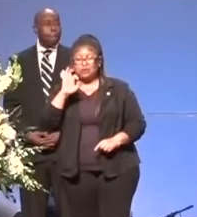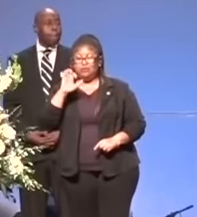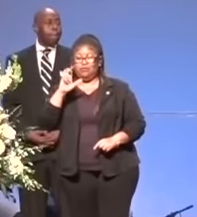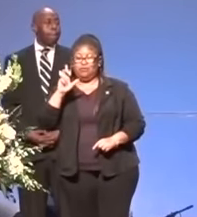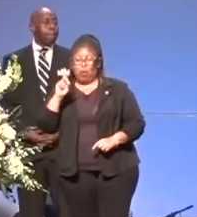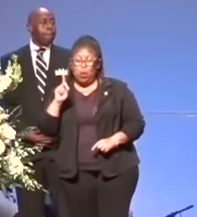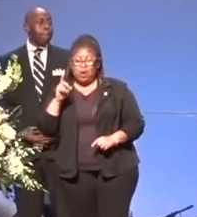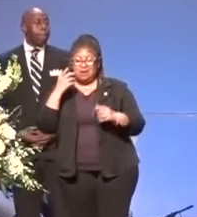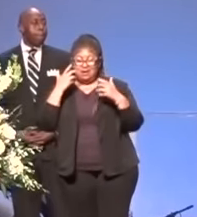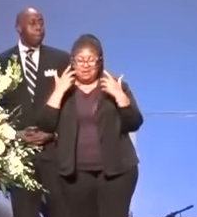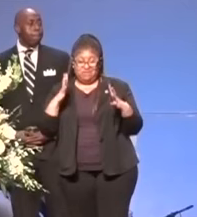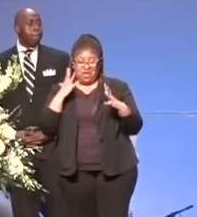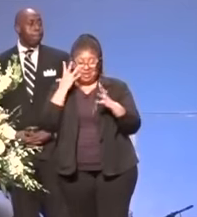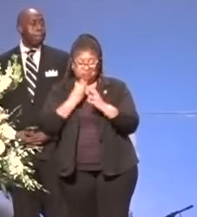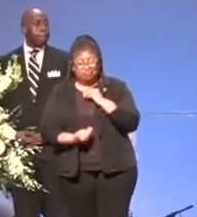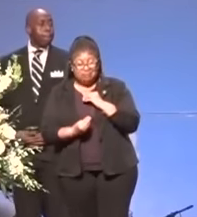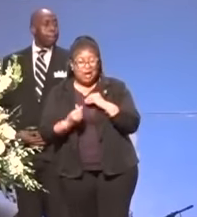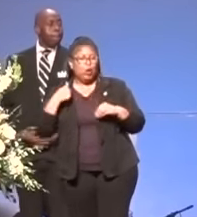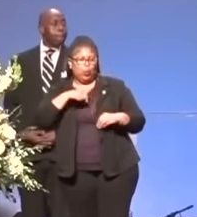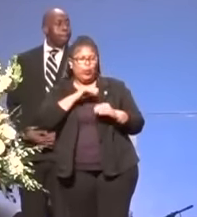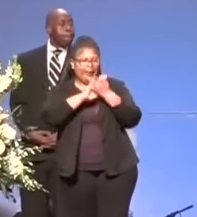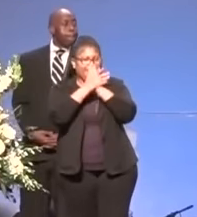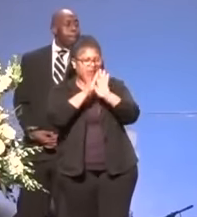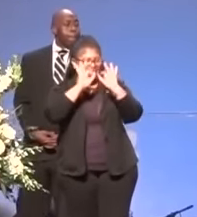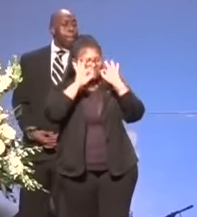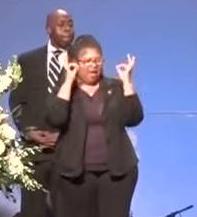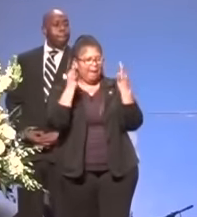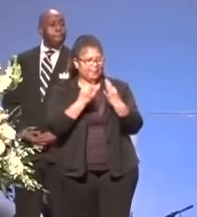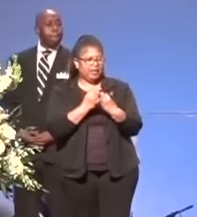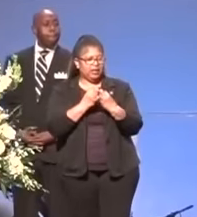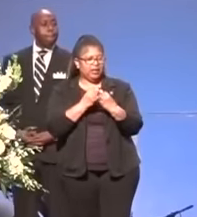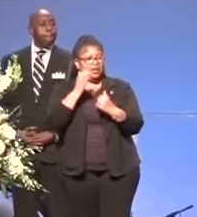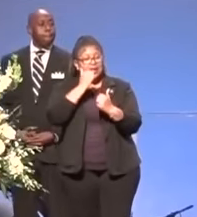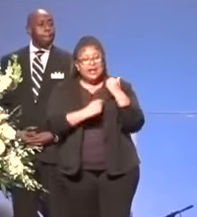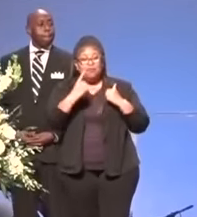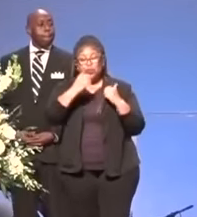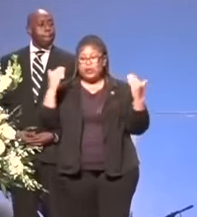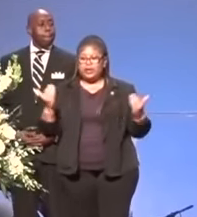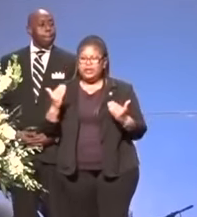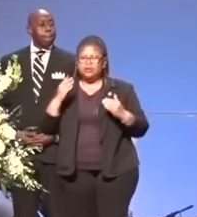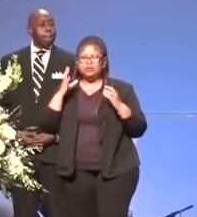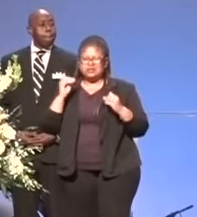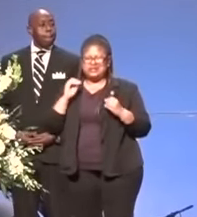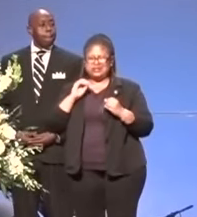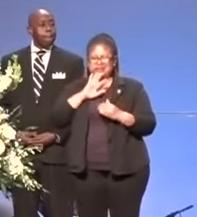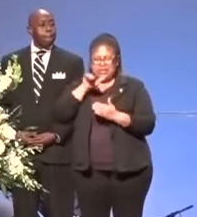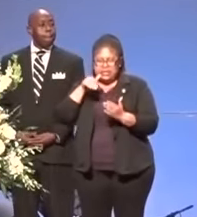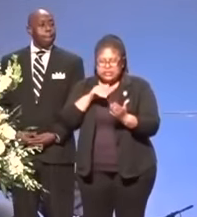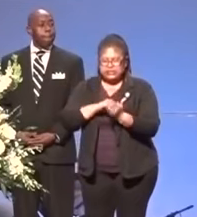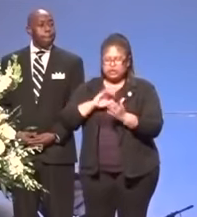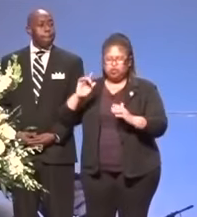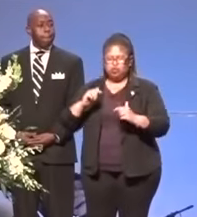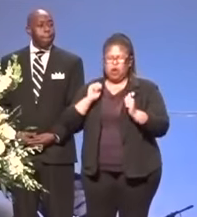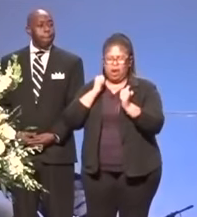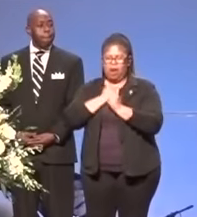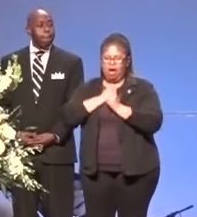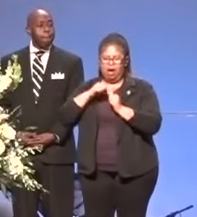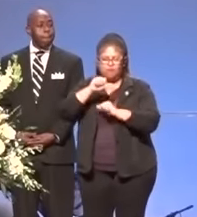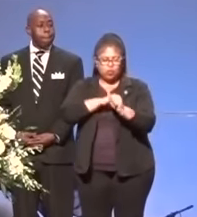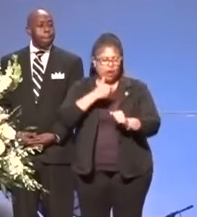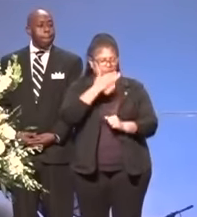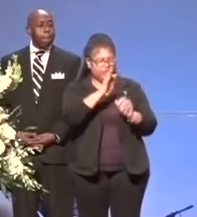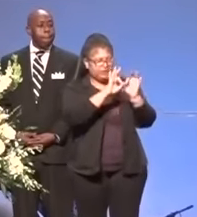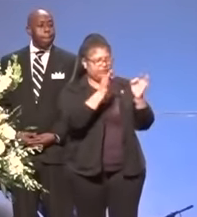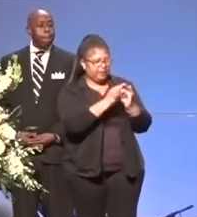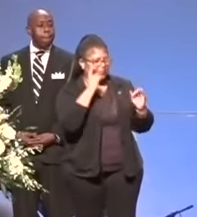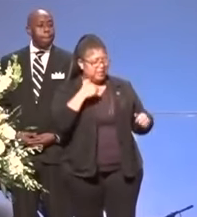physically. We became family. everyone in this room, if we can just center our love around this family because I know what it means to hurt